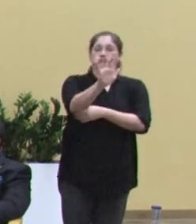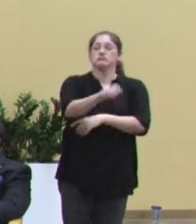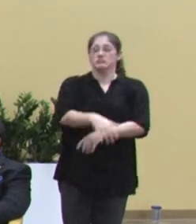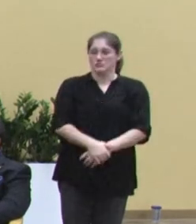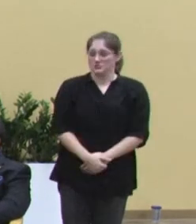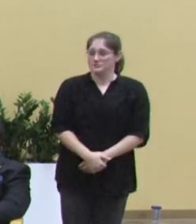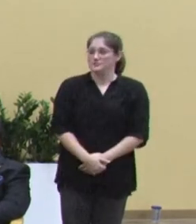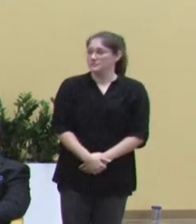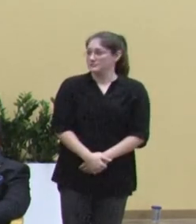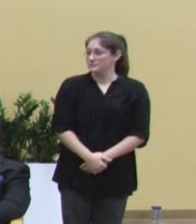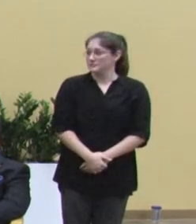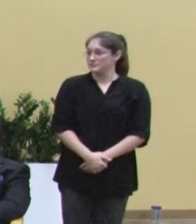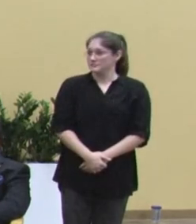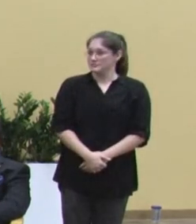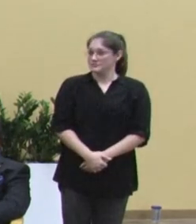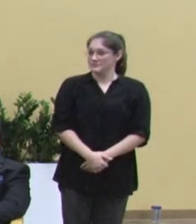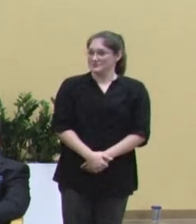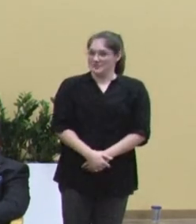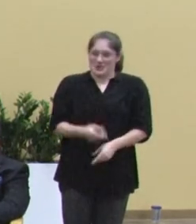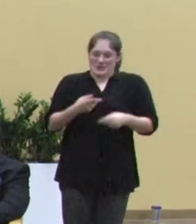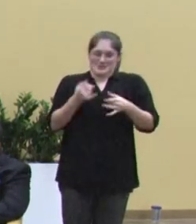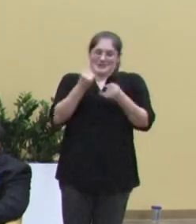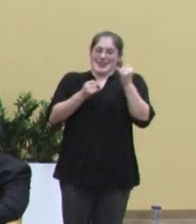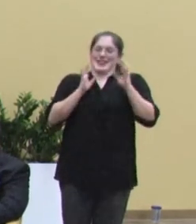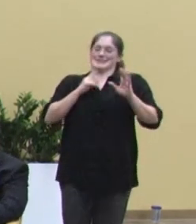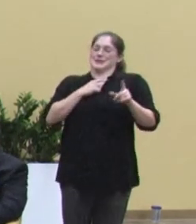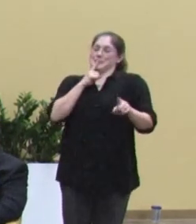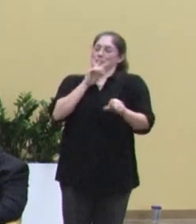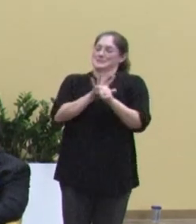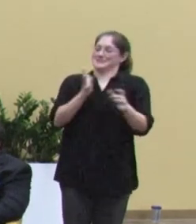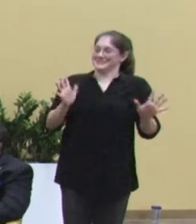now, I'm going to be finished. This will be my last one.